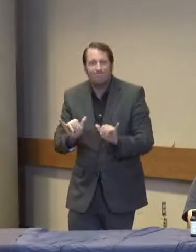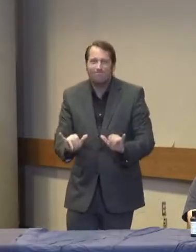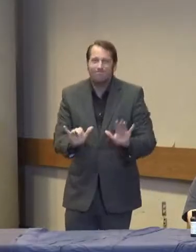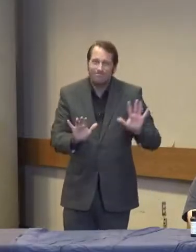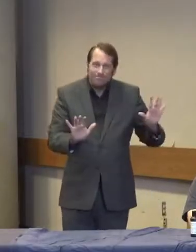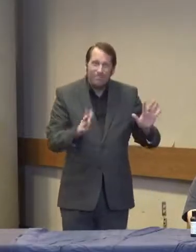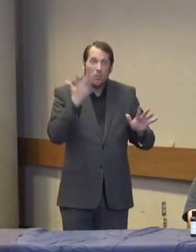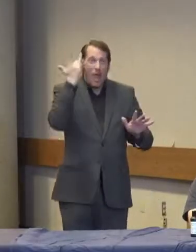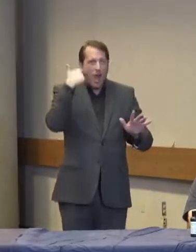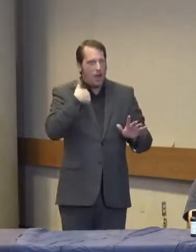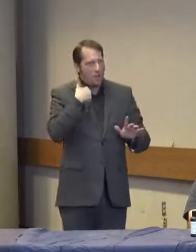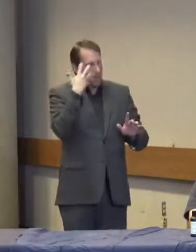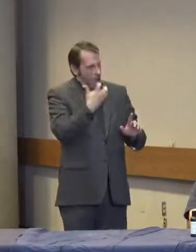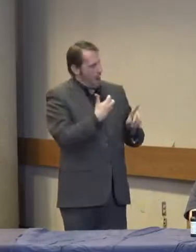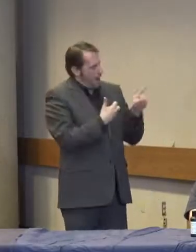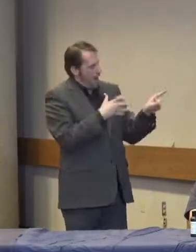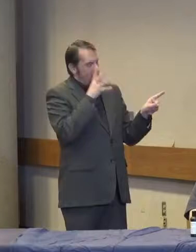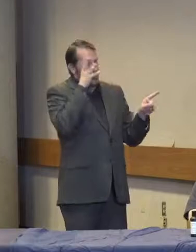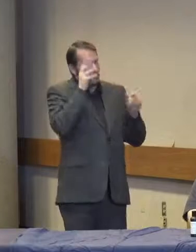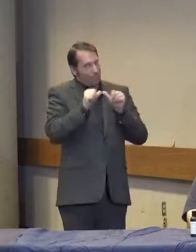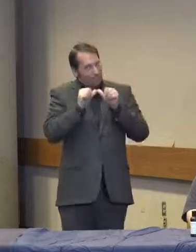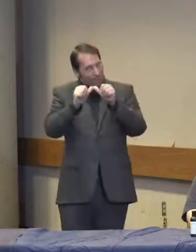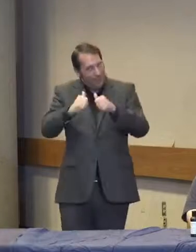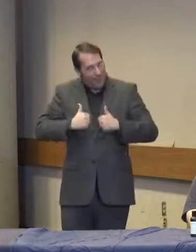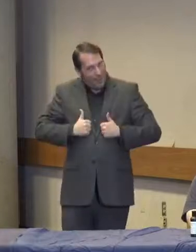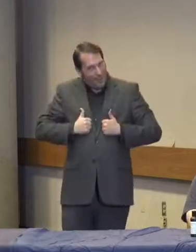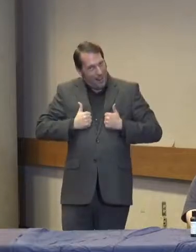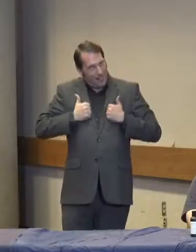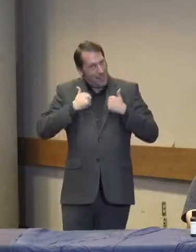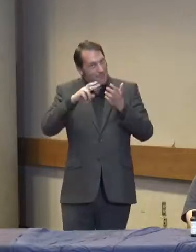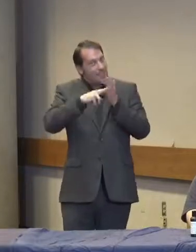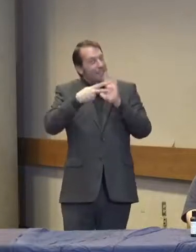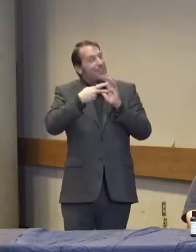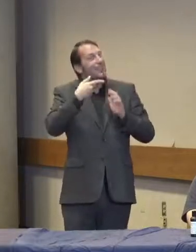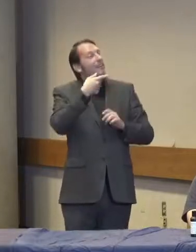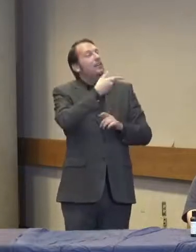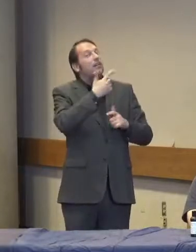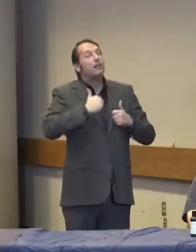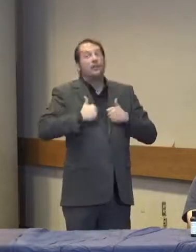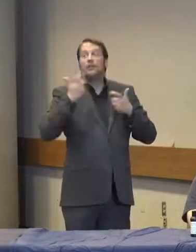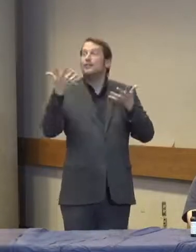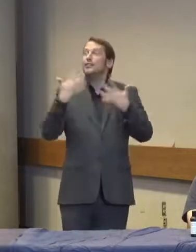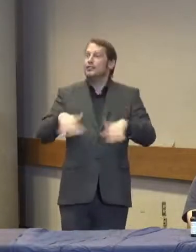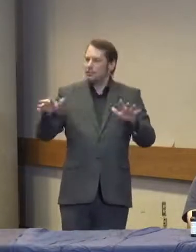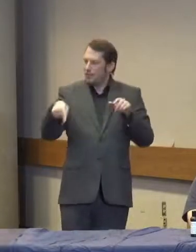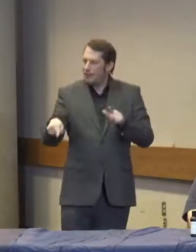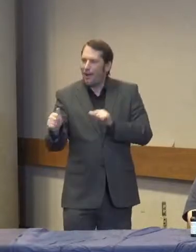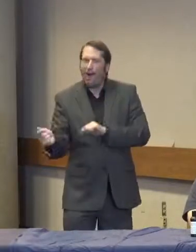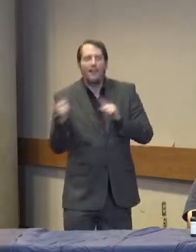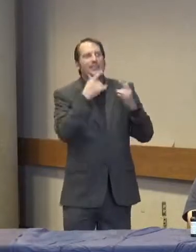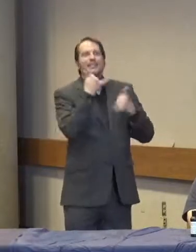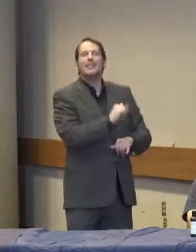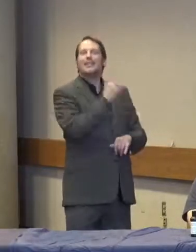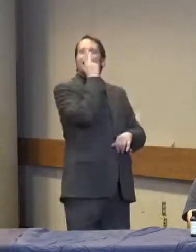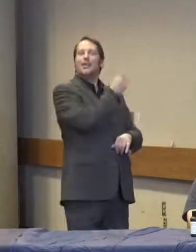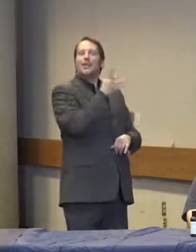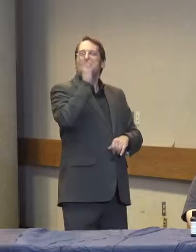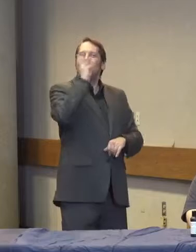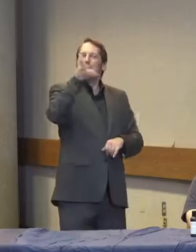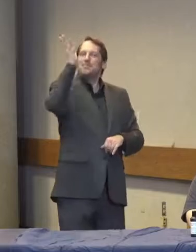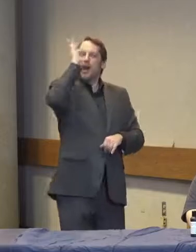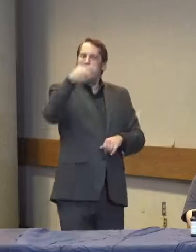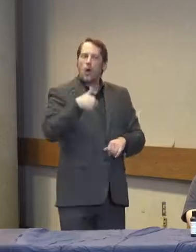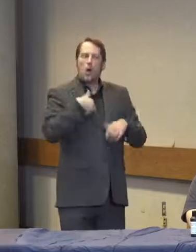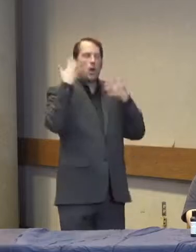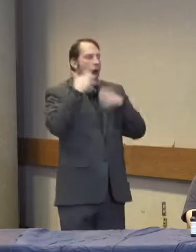after this event is over for my grandchildren to enjoy them. And I don't want to be the reason why they get sick or worse. And